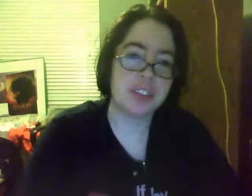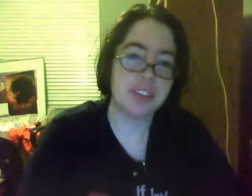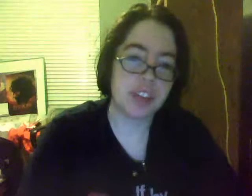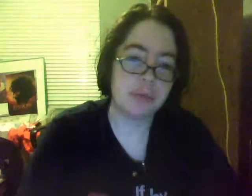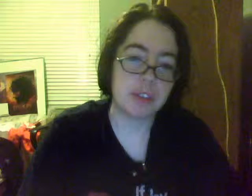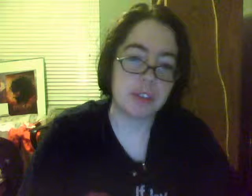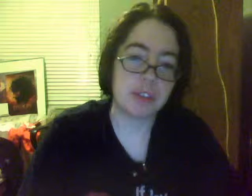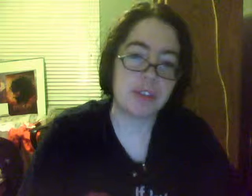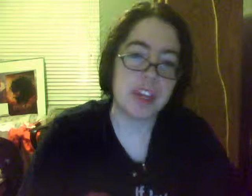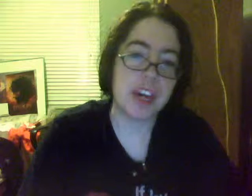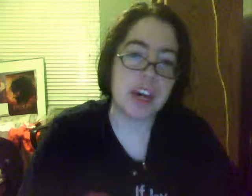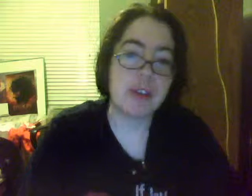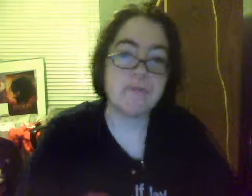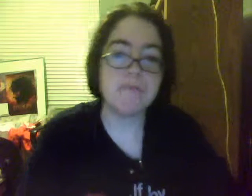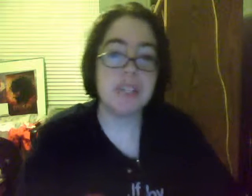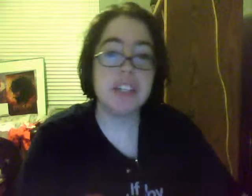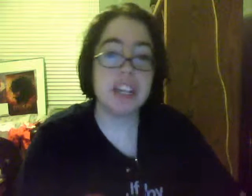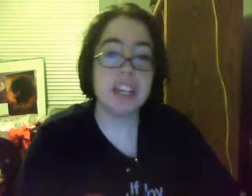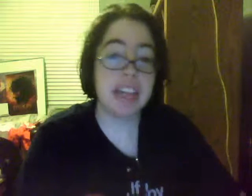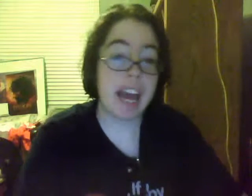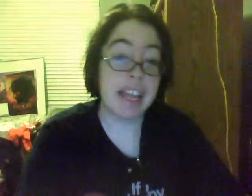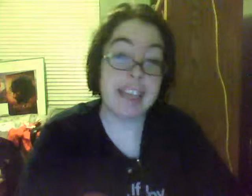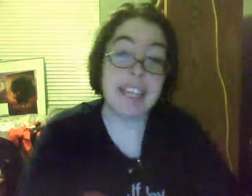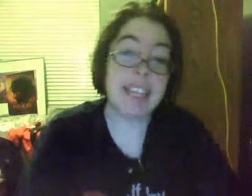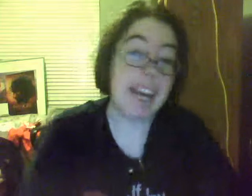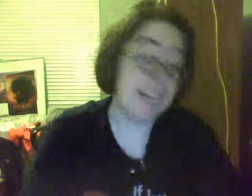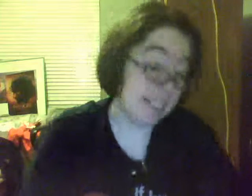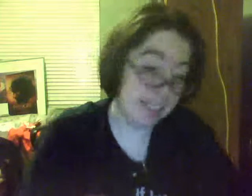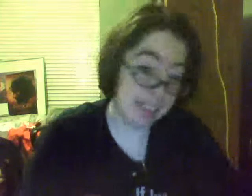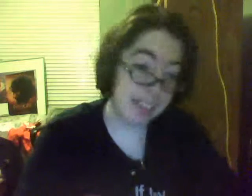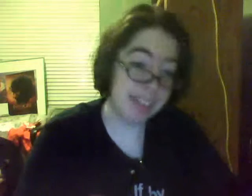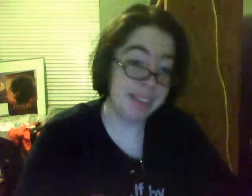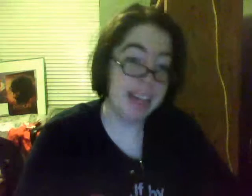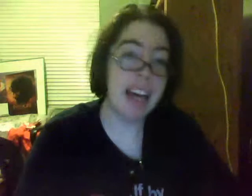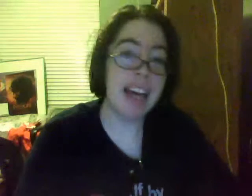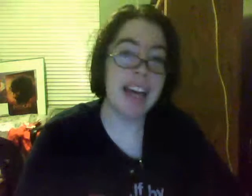Leftovers episode, BJ and the AC.